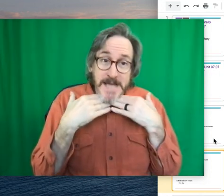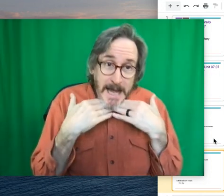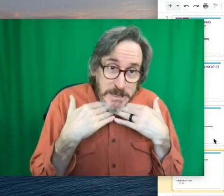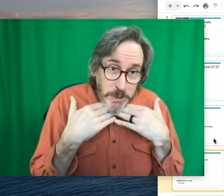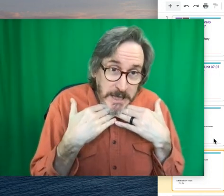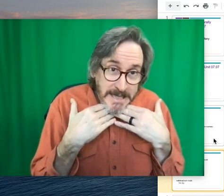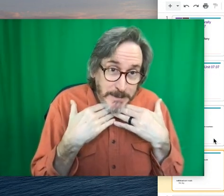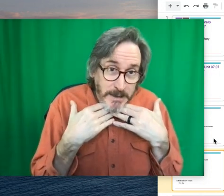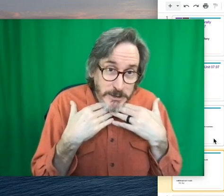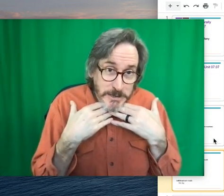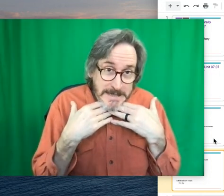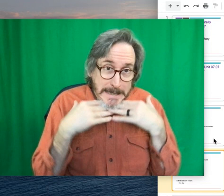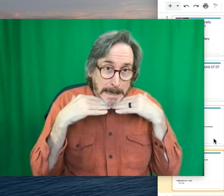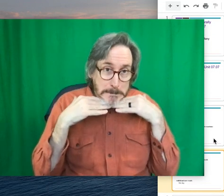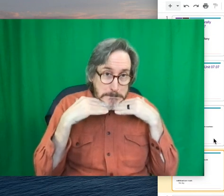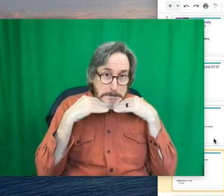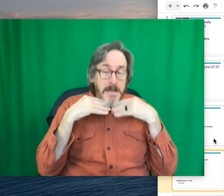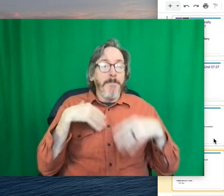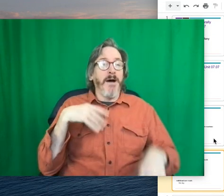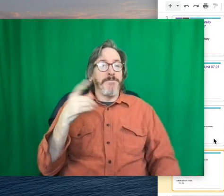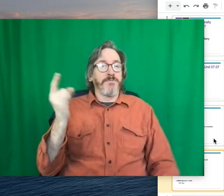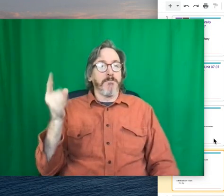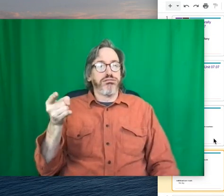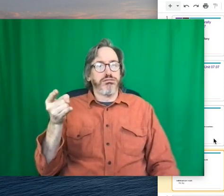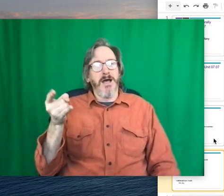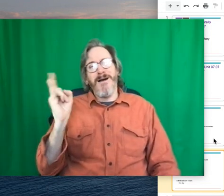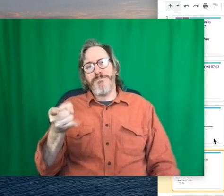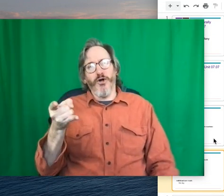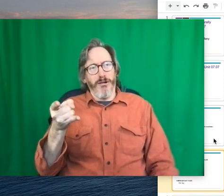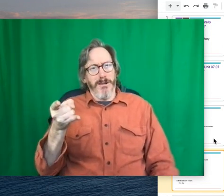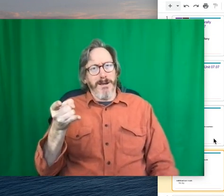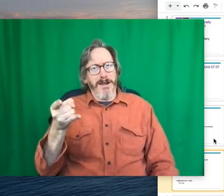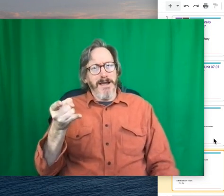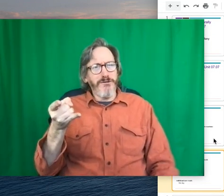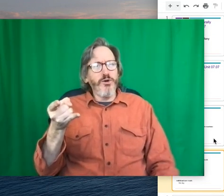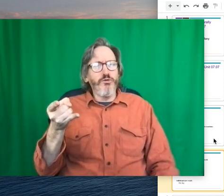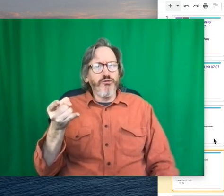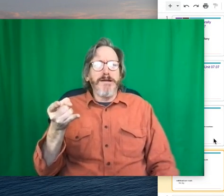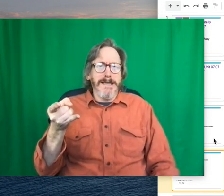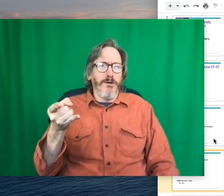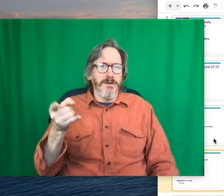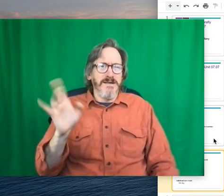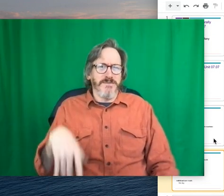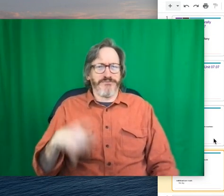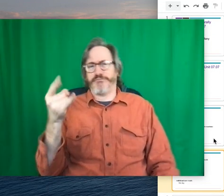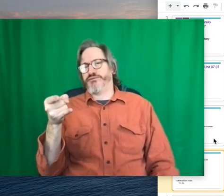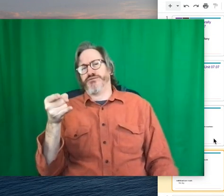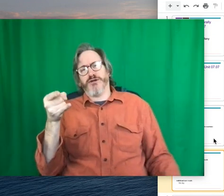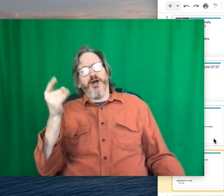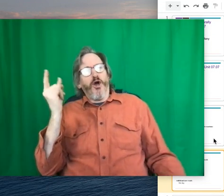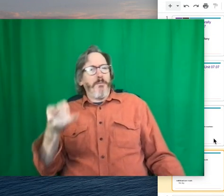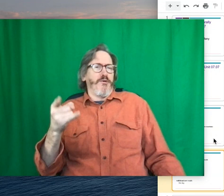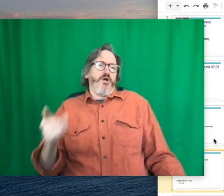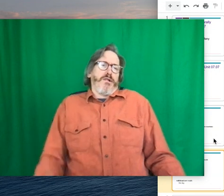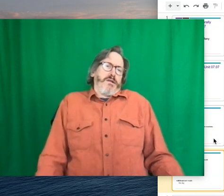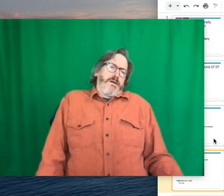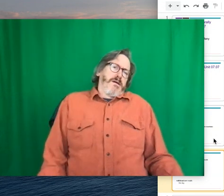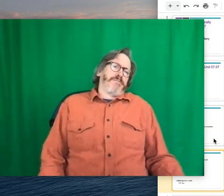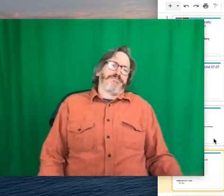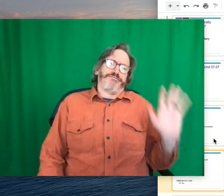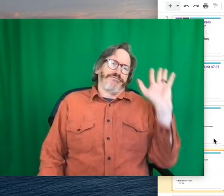if this was the high school class, I probably couldn't say that. But bull. If you really don't believe something,